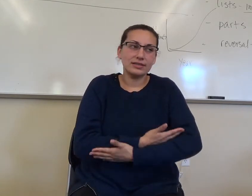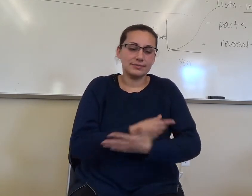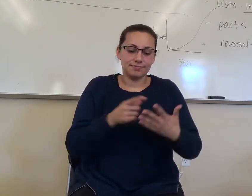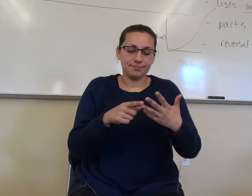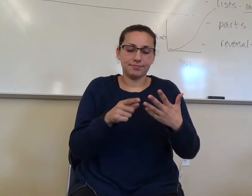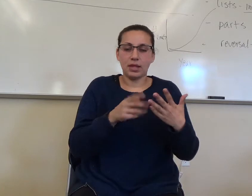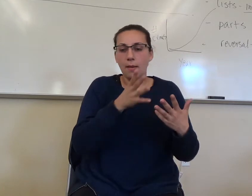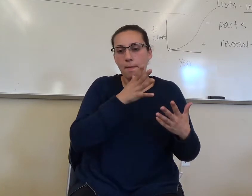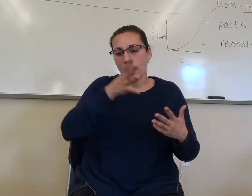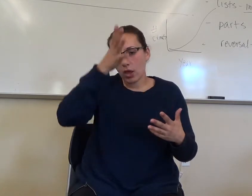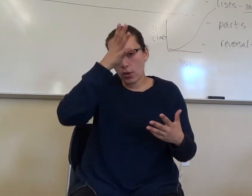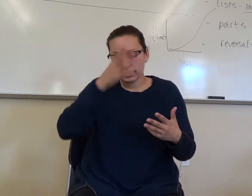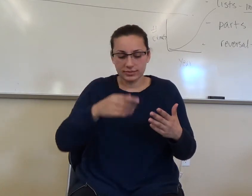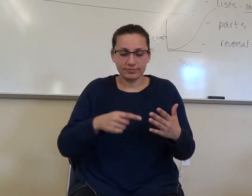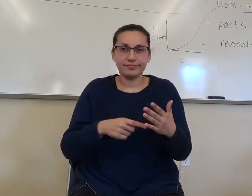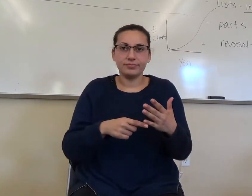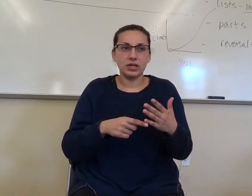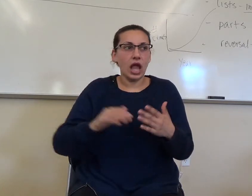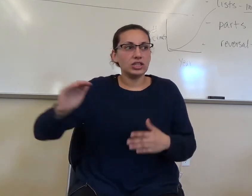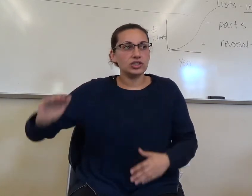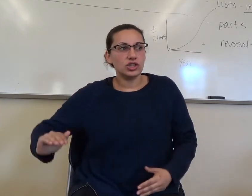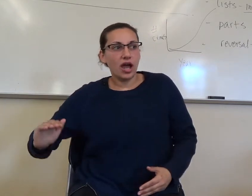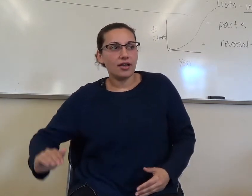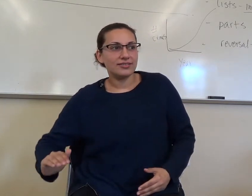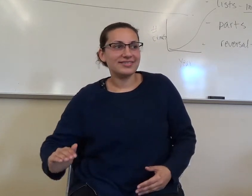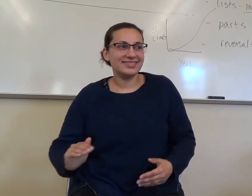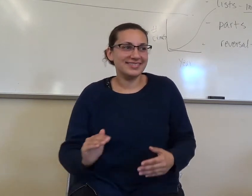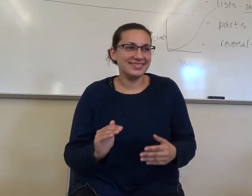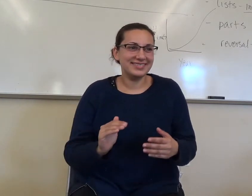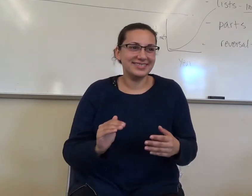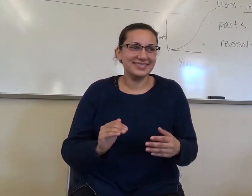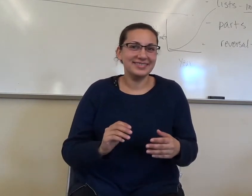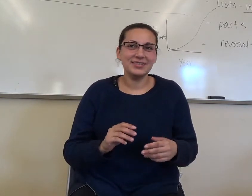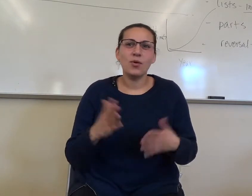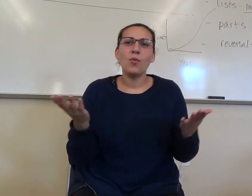child. What specific family